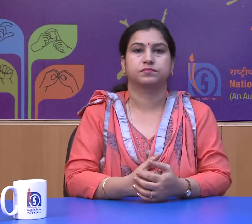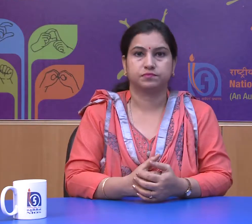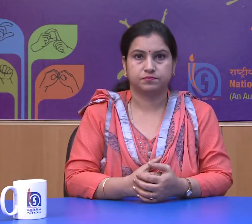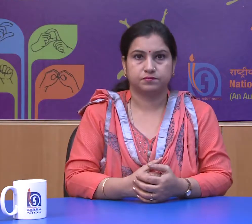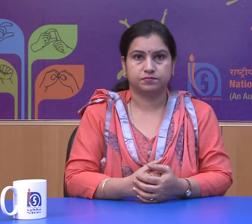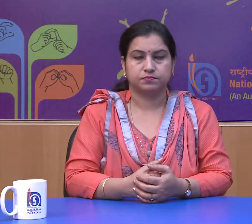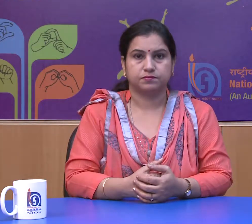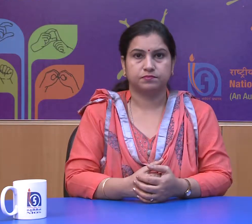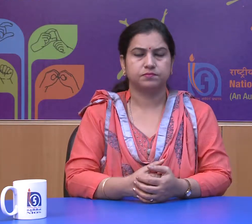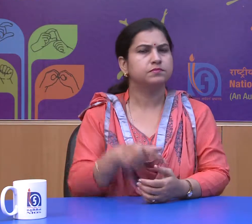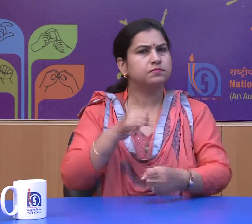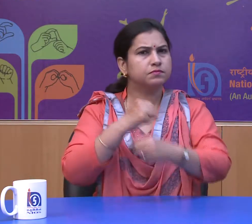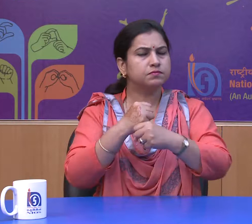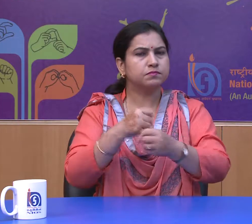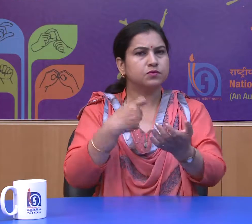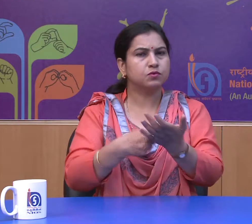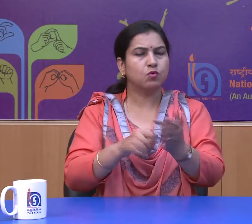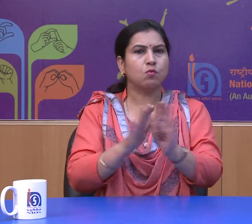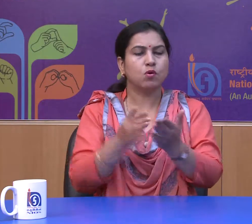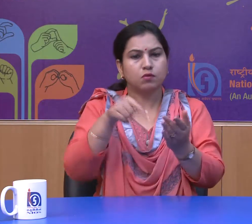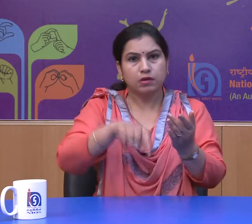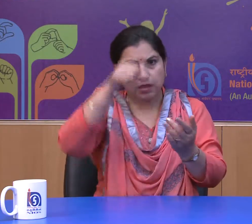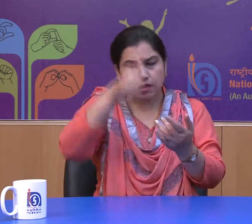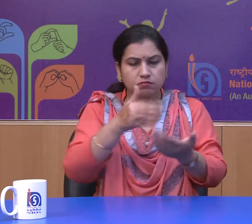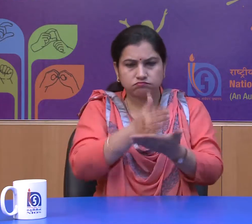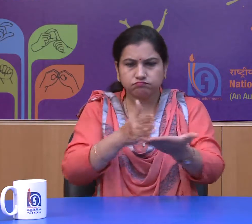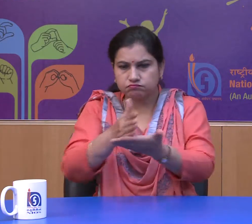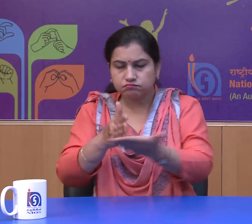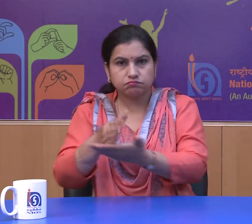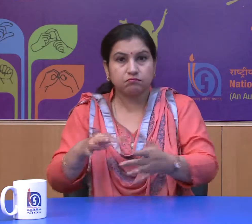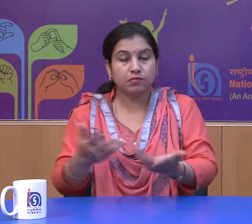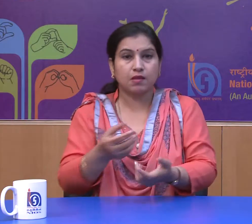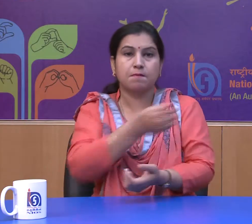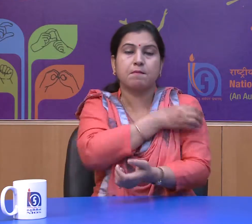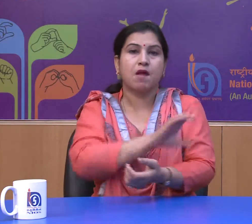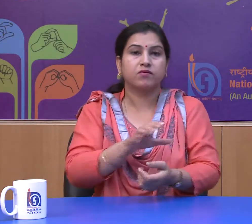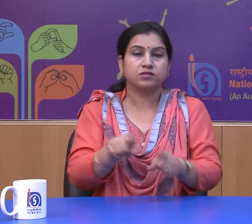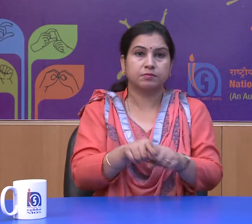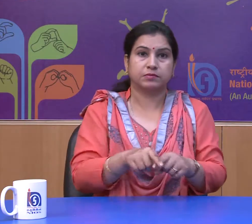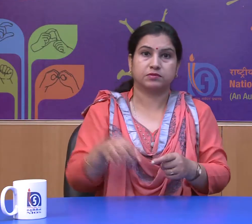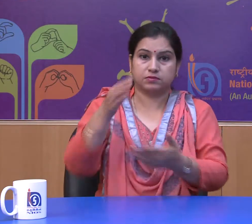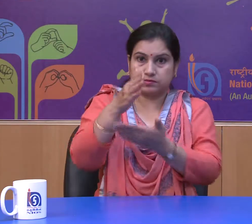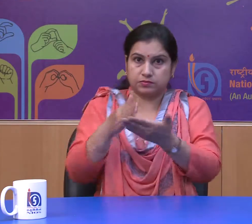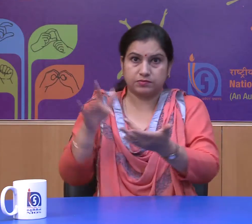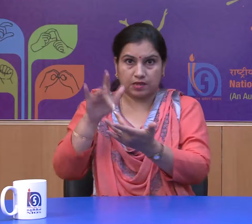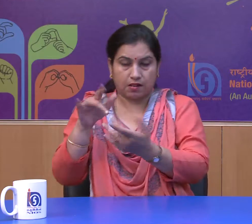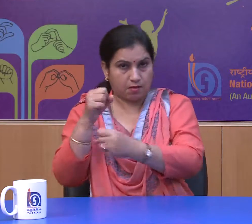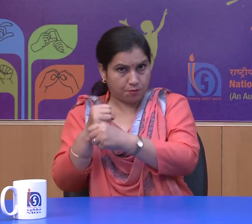The Constitution of India has divided the powers between central governments and the state